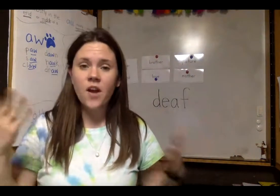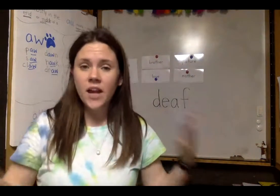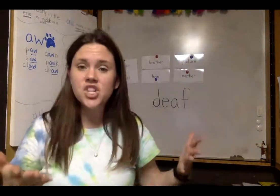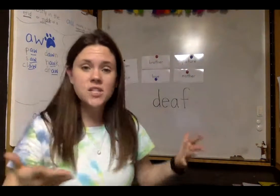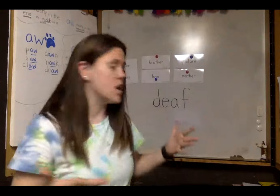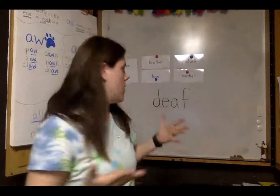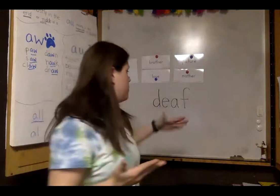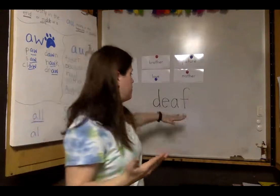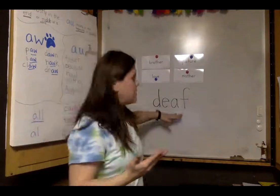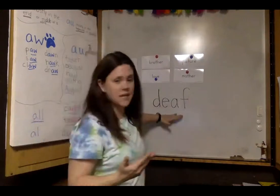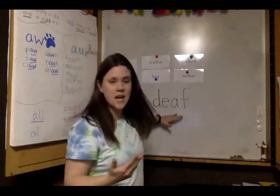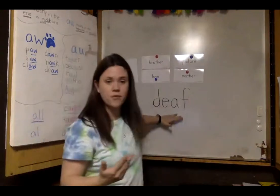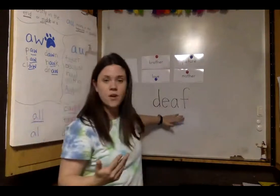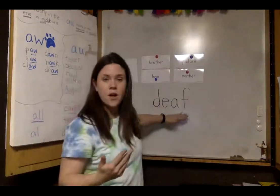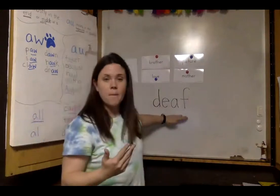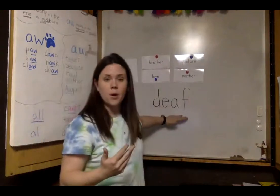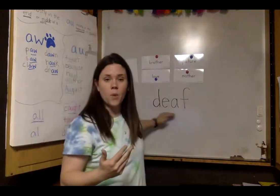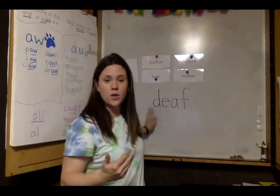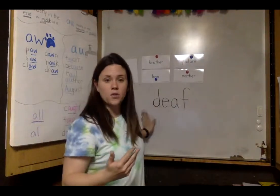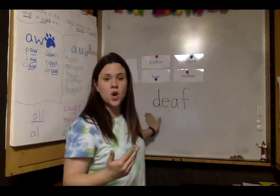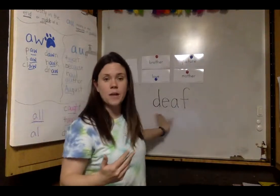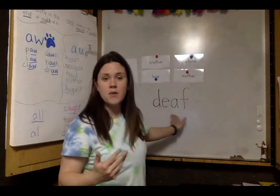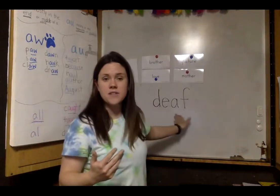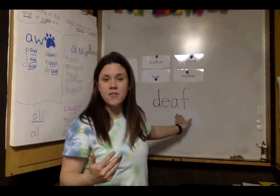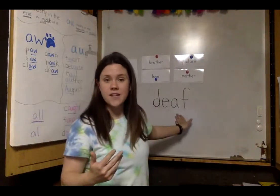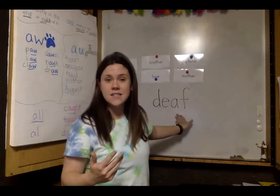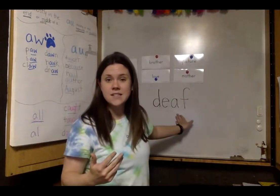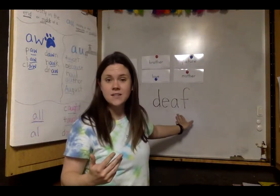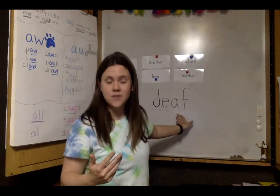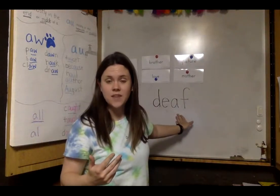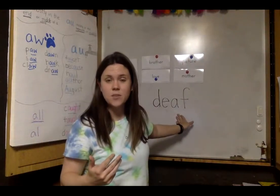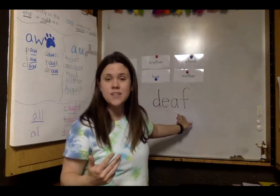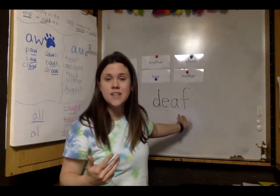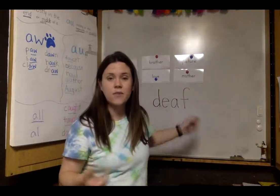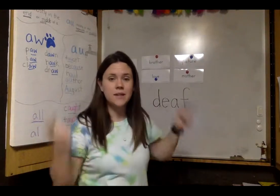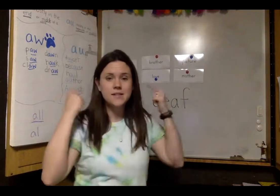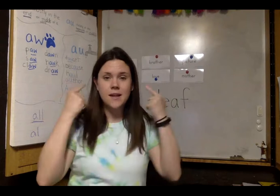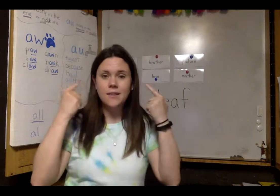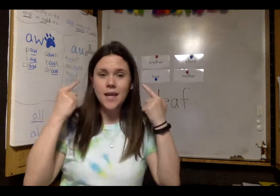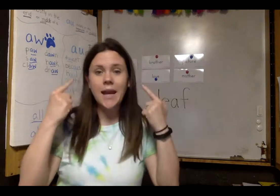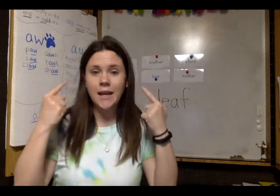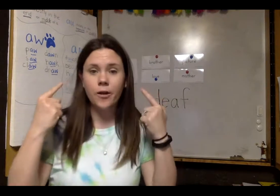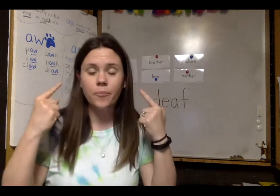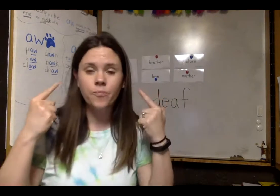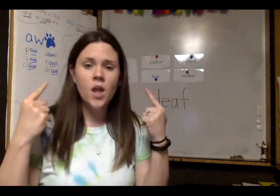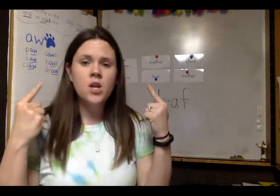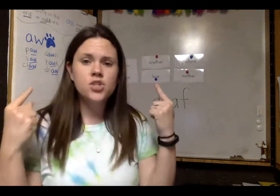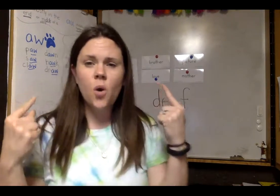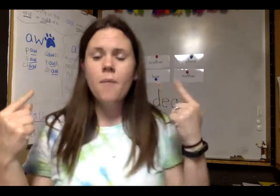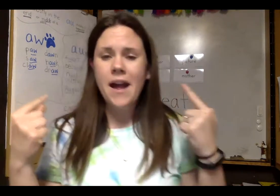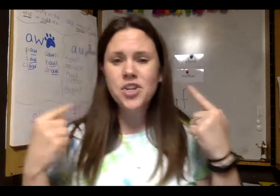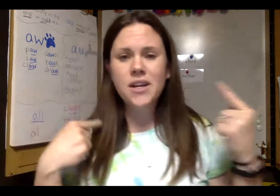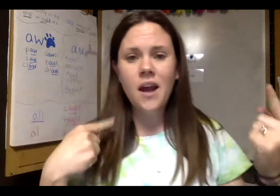different variations of being deaf. But when you're talking about deafness, right? If someone is deaf, it means they can't hear.